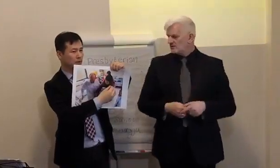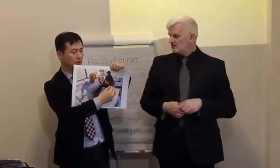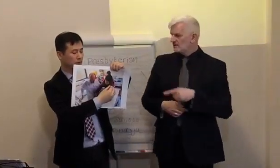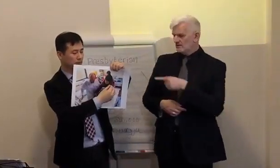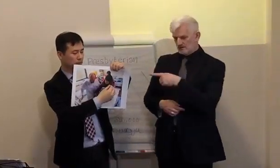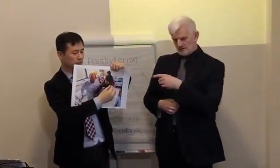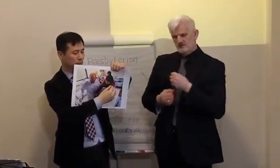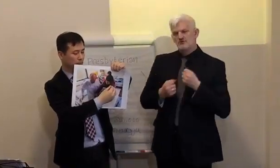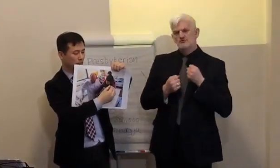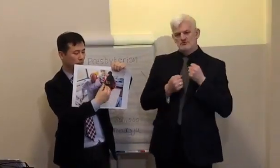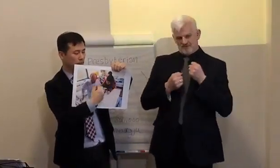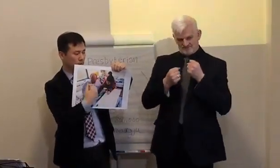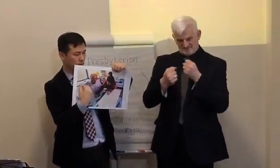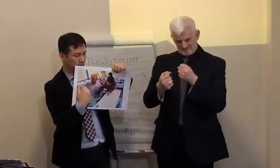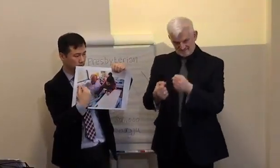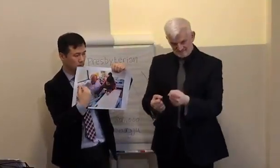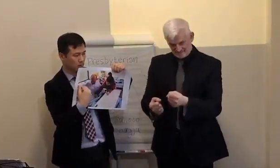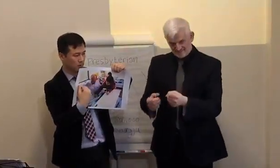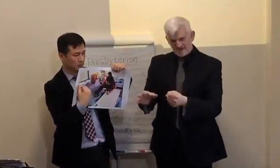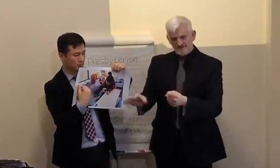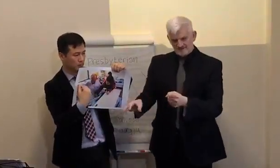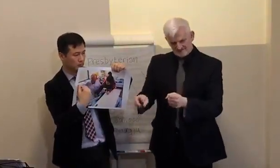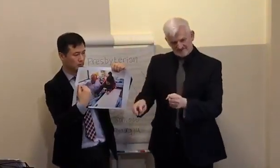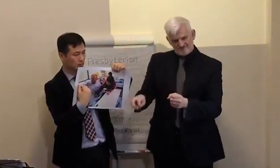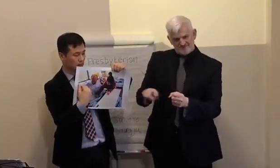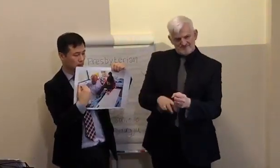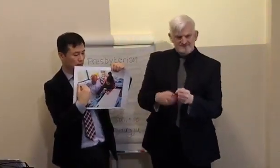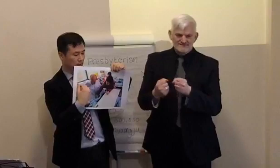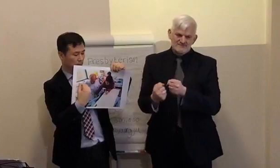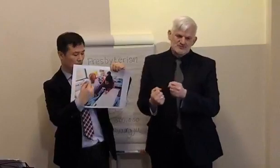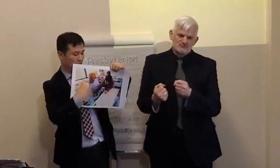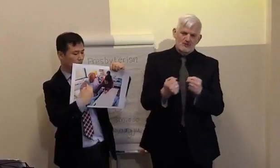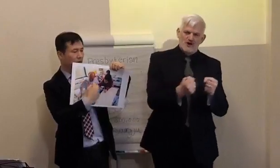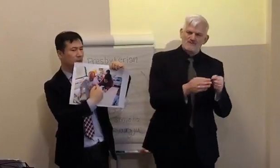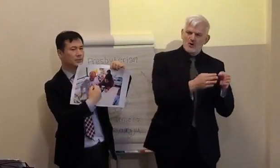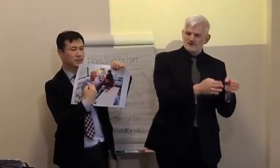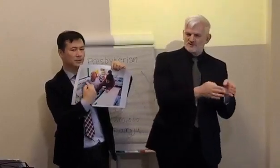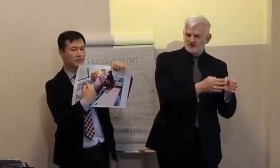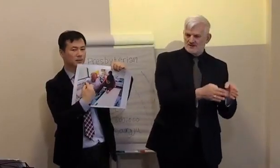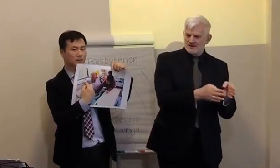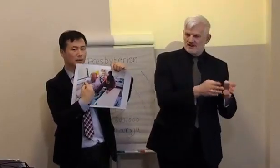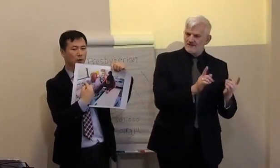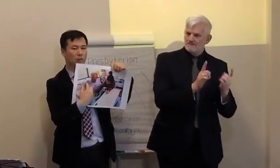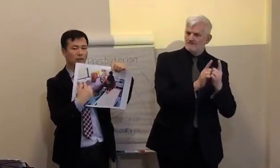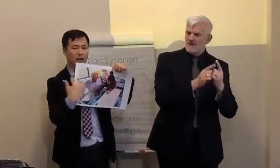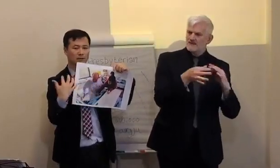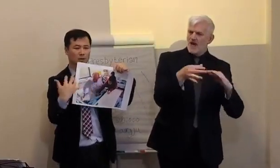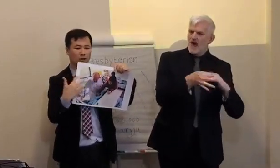car to hospital, and I met husband. Look nice,